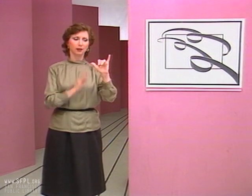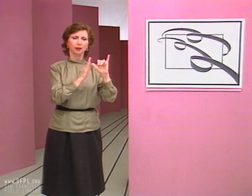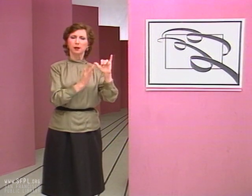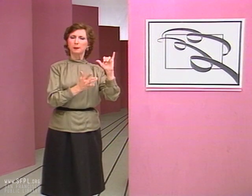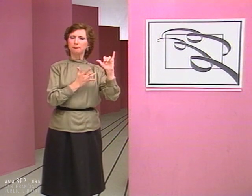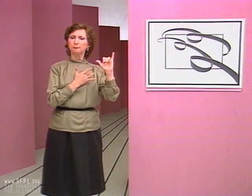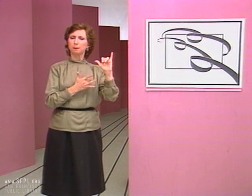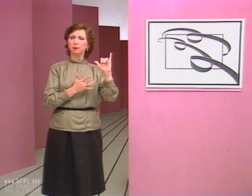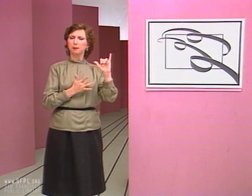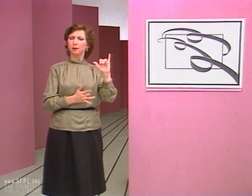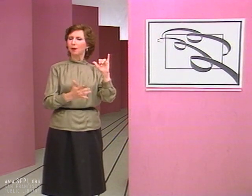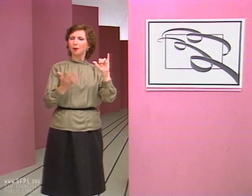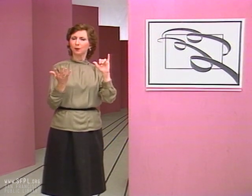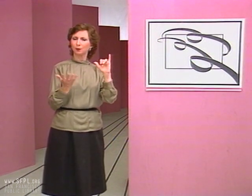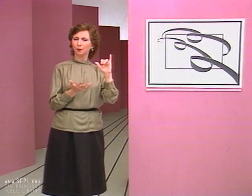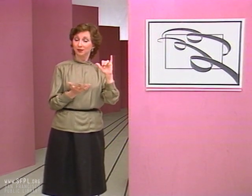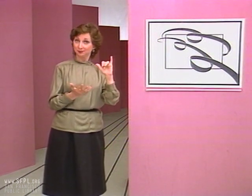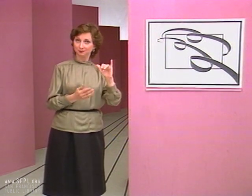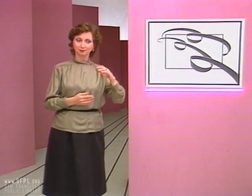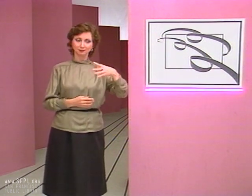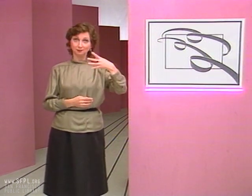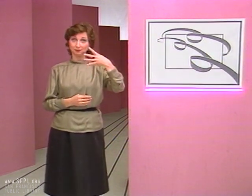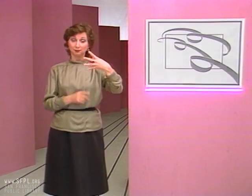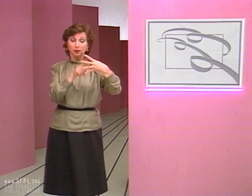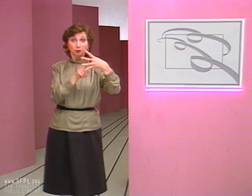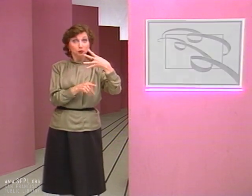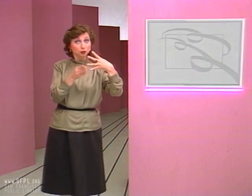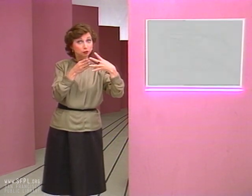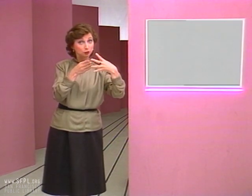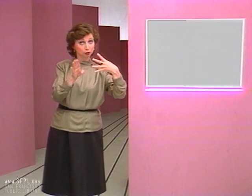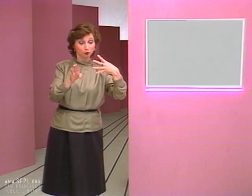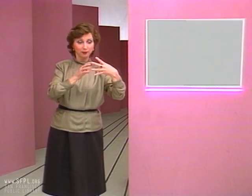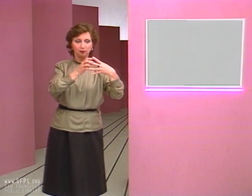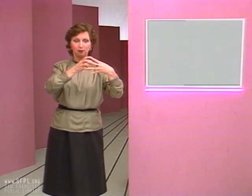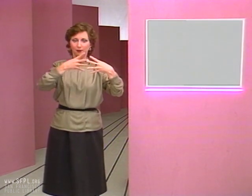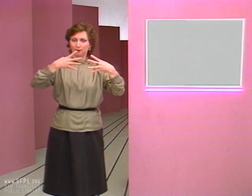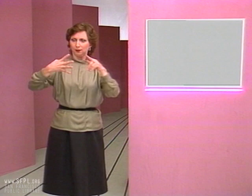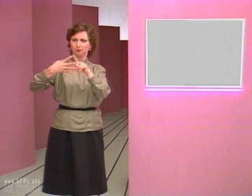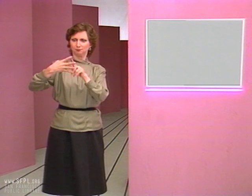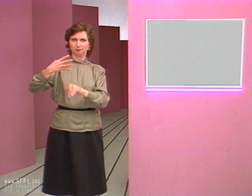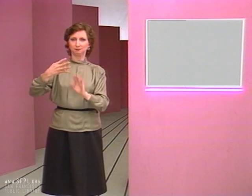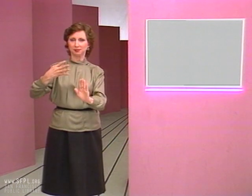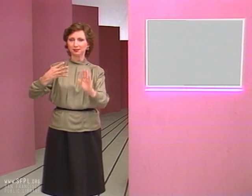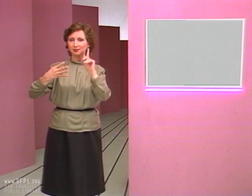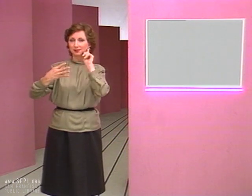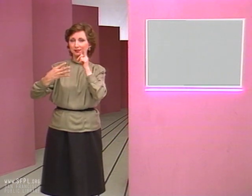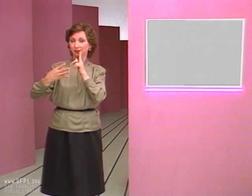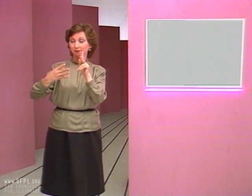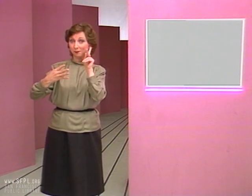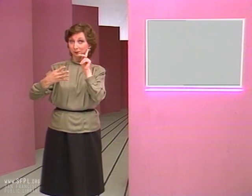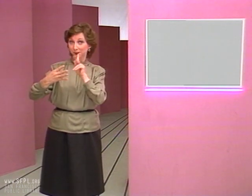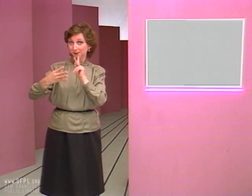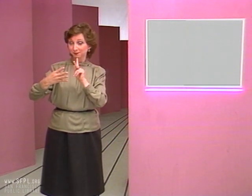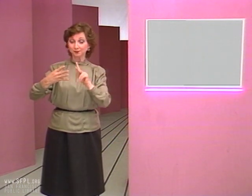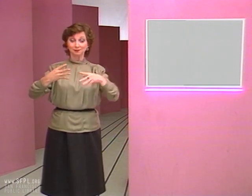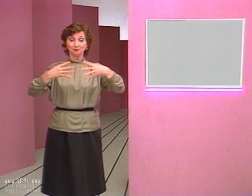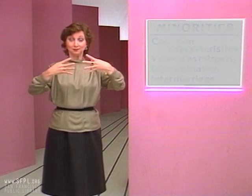minority? There are four basic characteristics that identify a minority group. I'll explain each by applying the criteria to